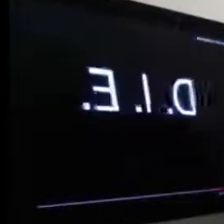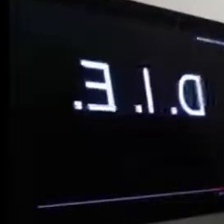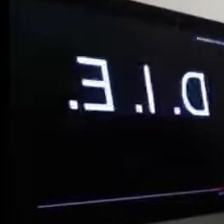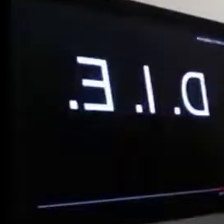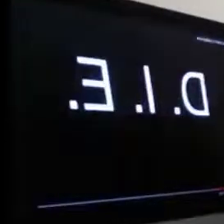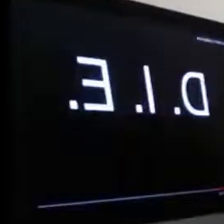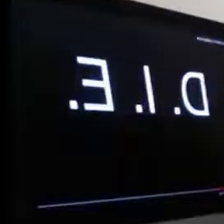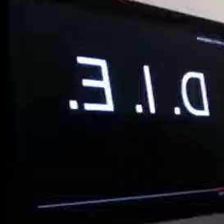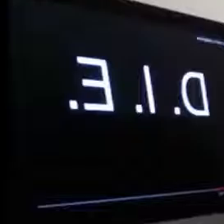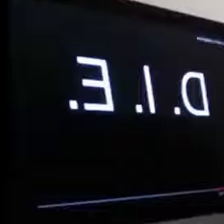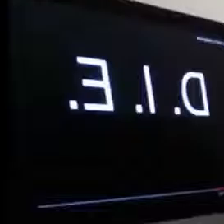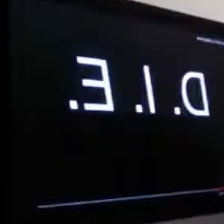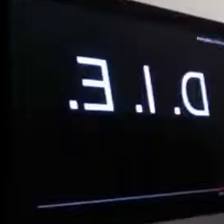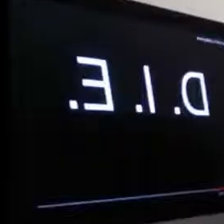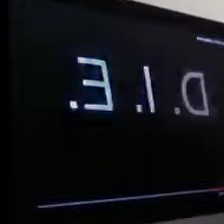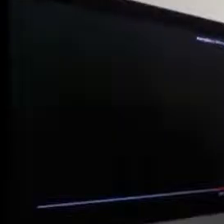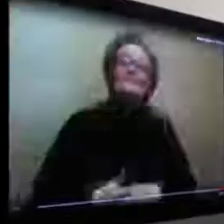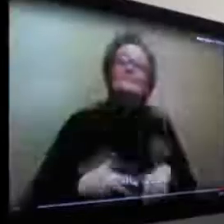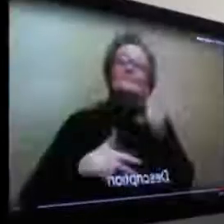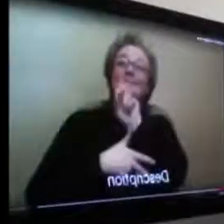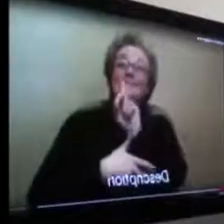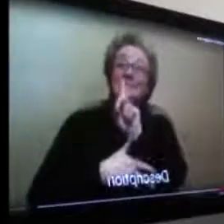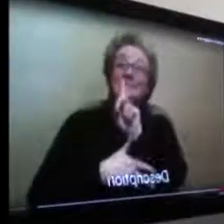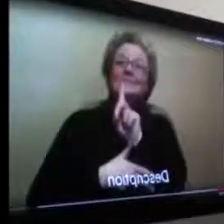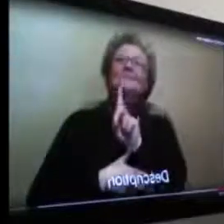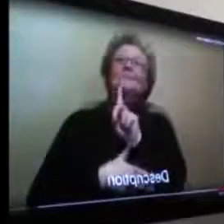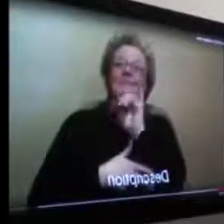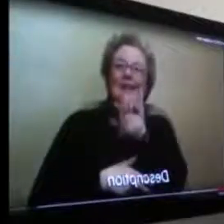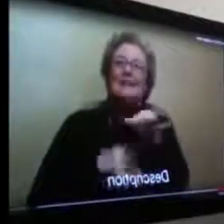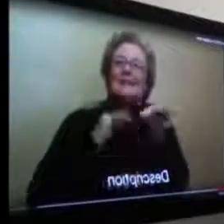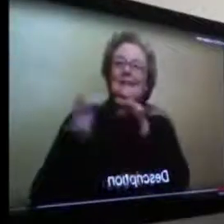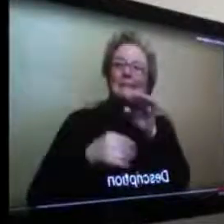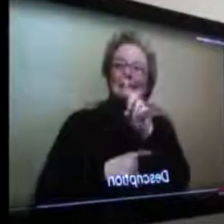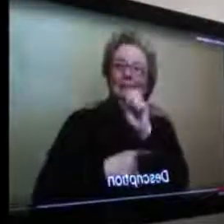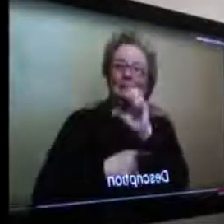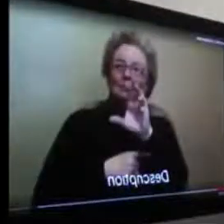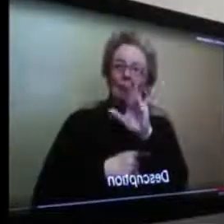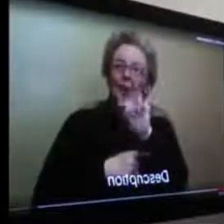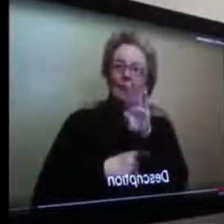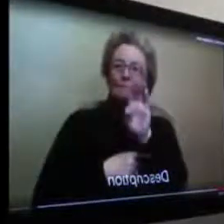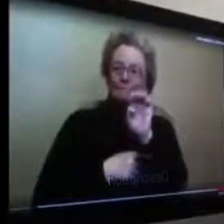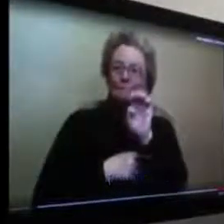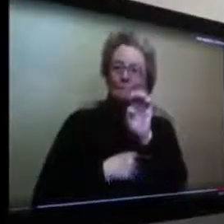use the D.I.E method. D meaning description.